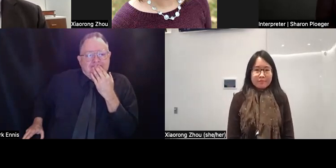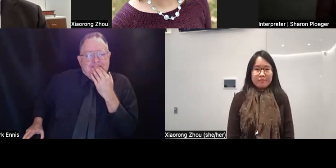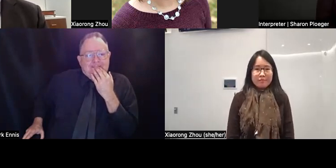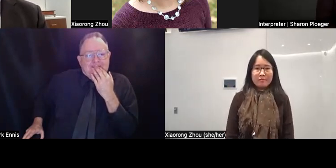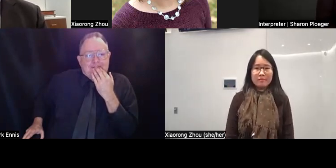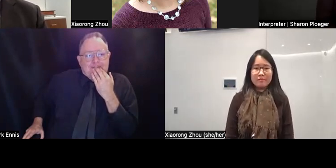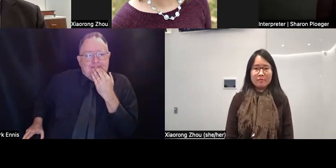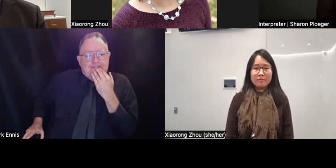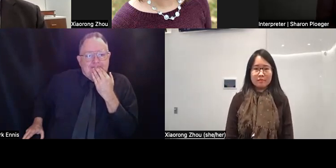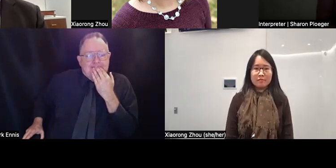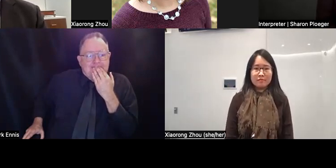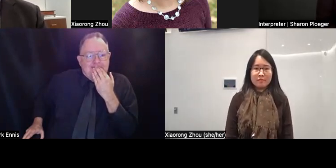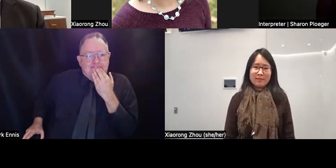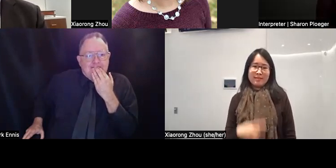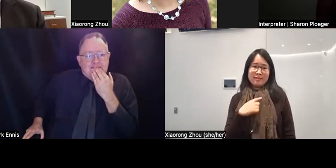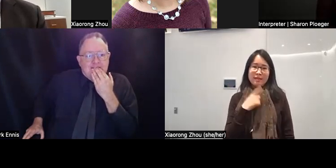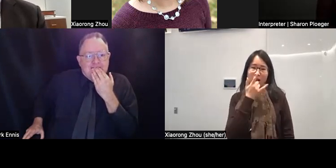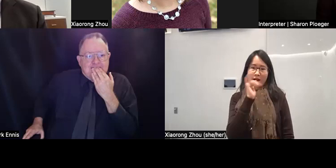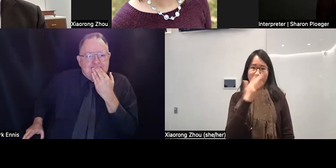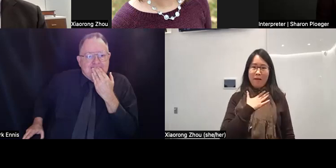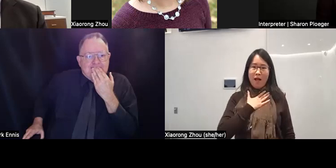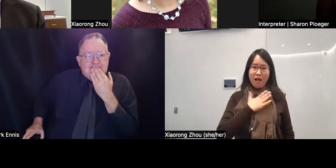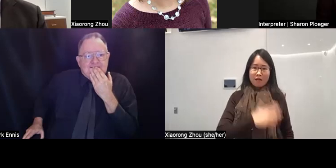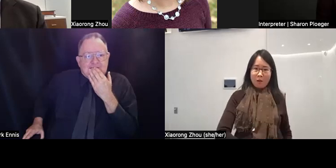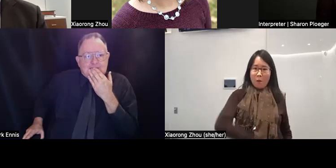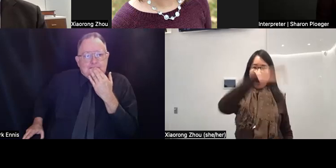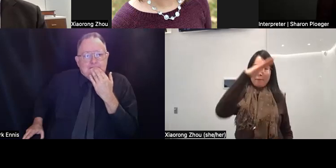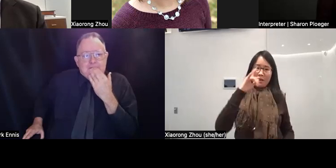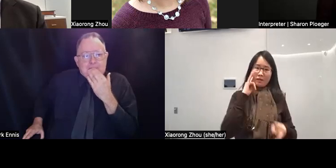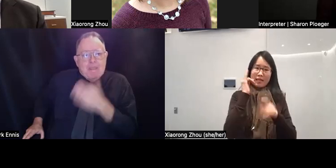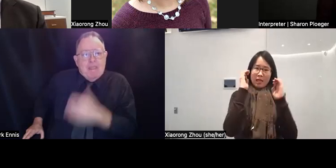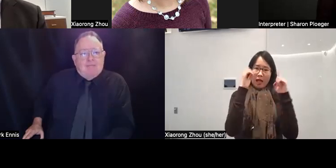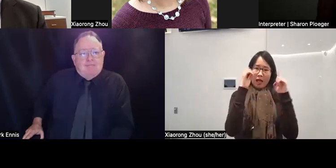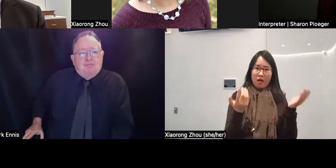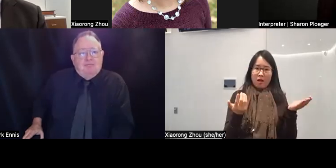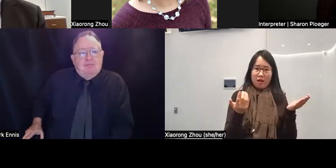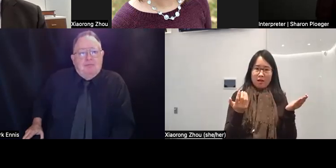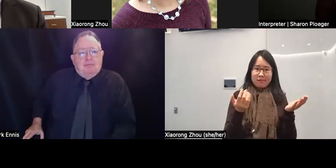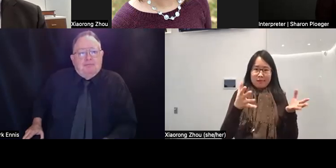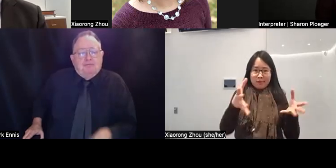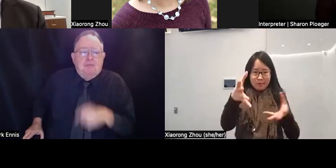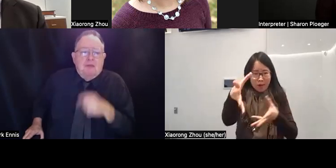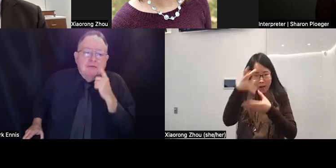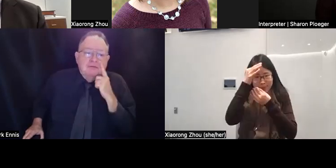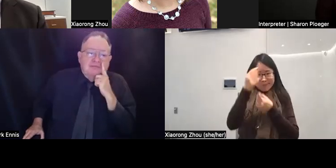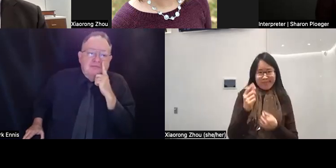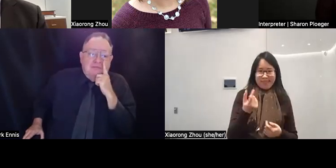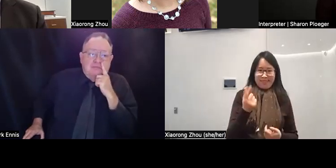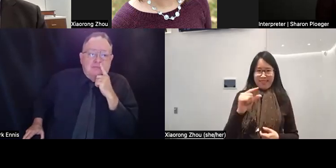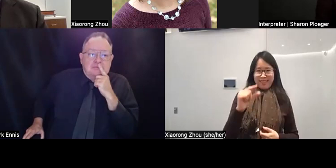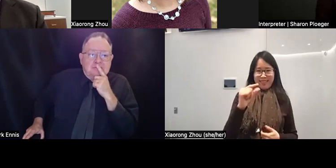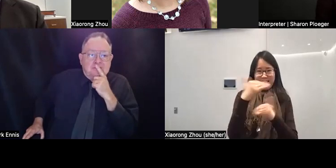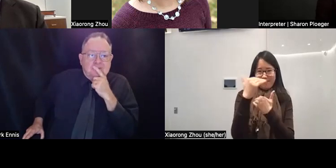from each other, the skills are lowered. And so this is the way to keep things up. So like for me growing up,